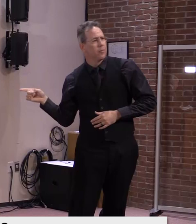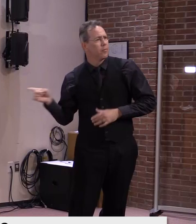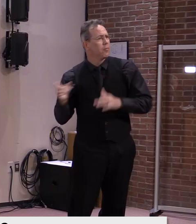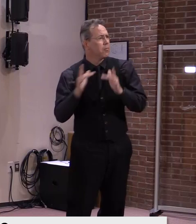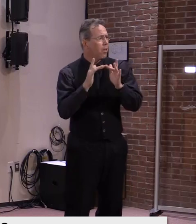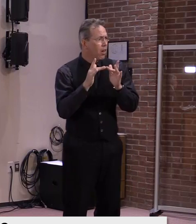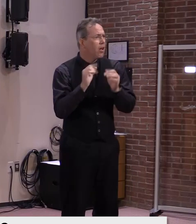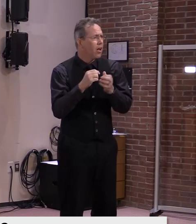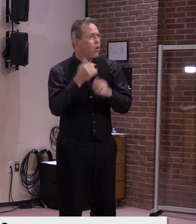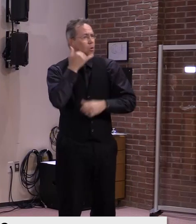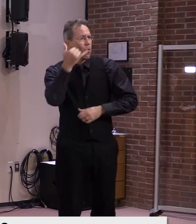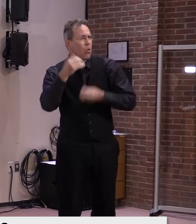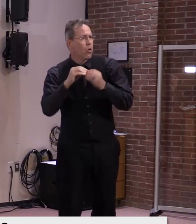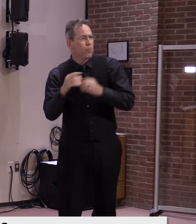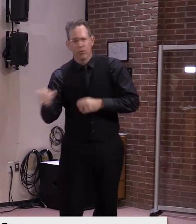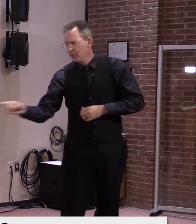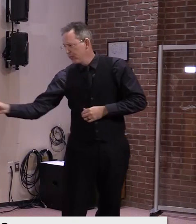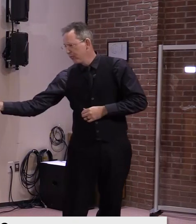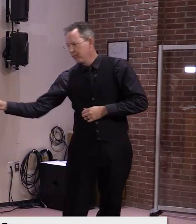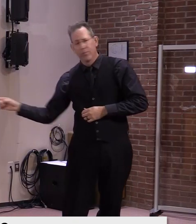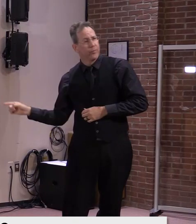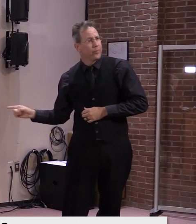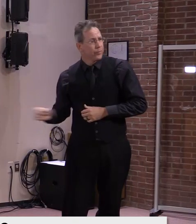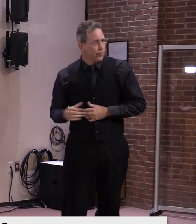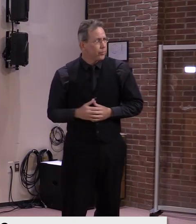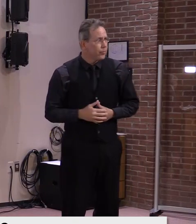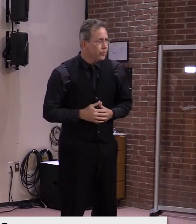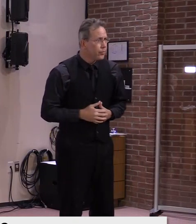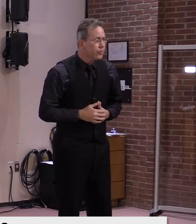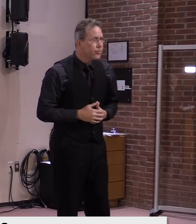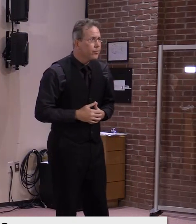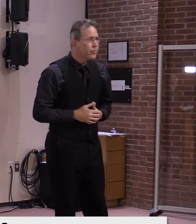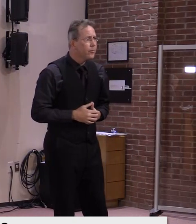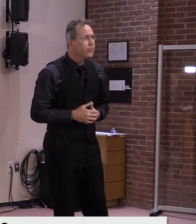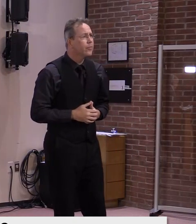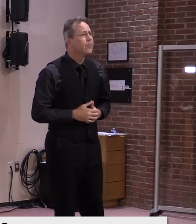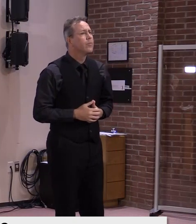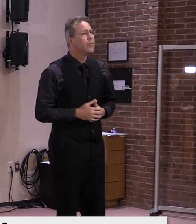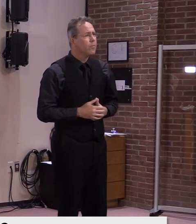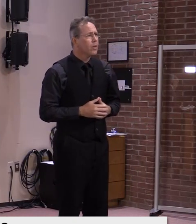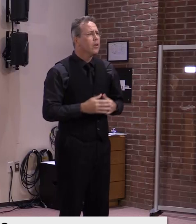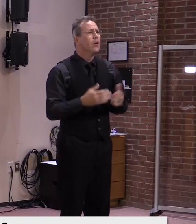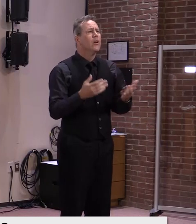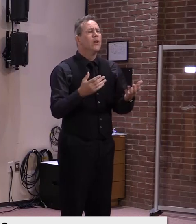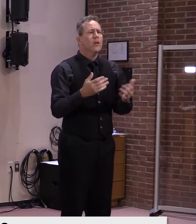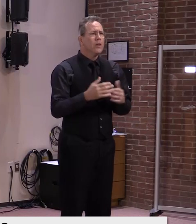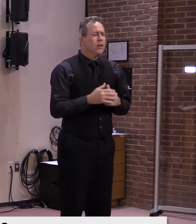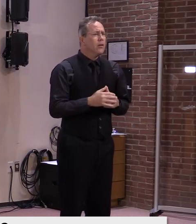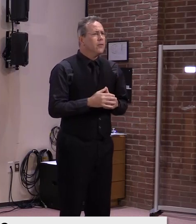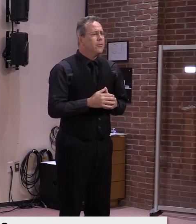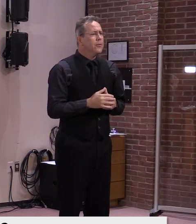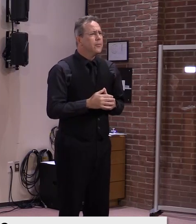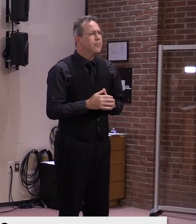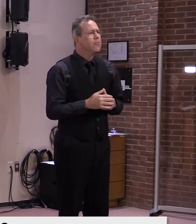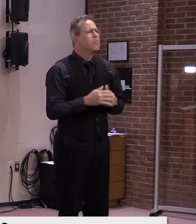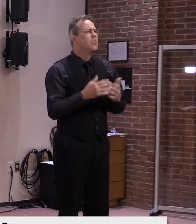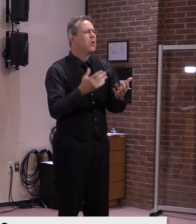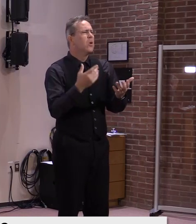healthvermont.gov/myvaccine, or you can call 855-722-7878. to make an